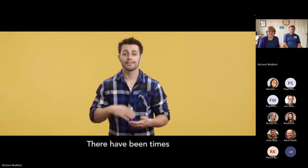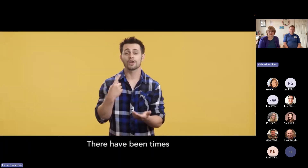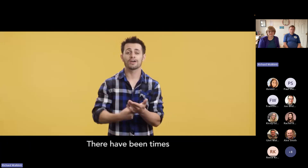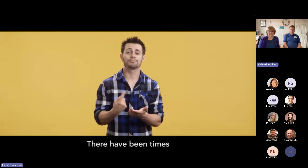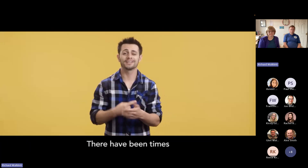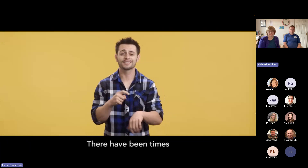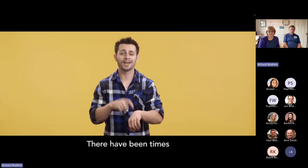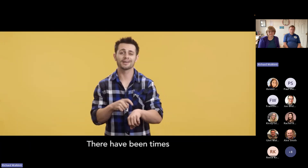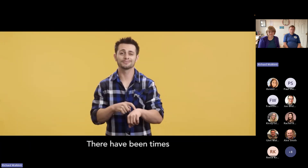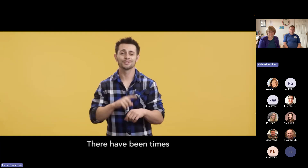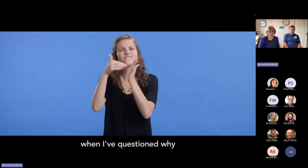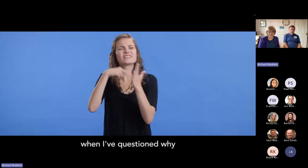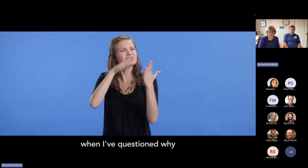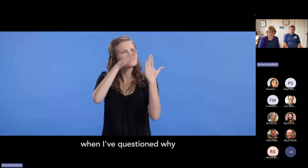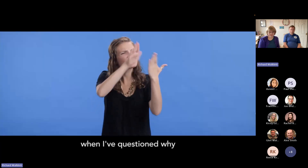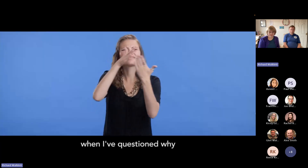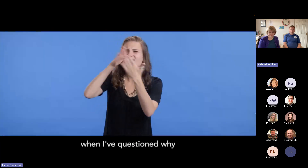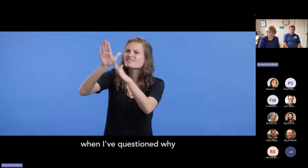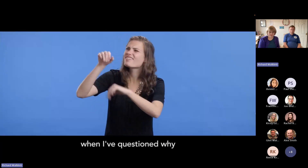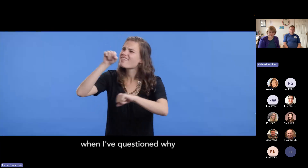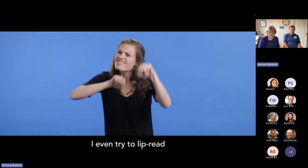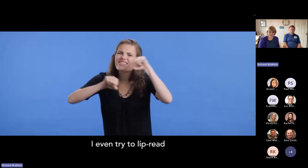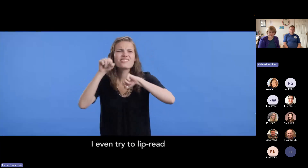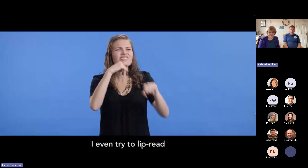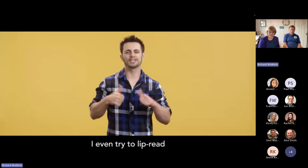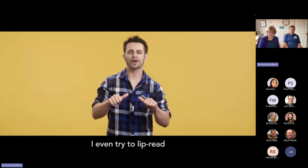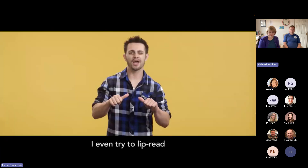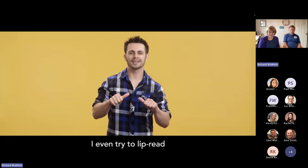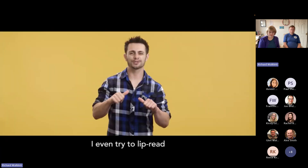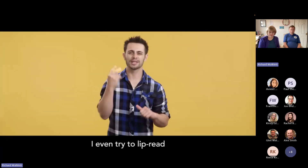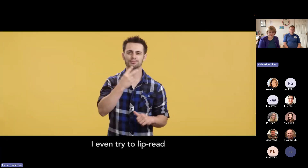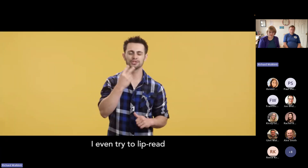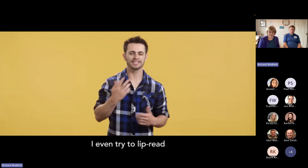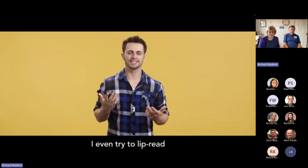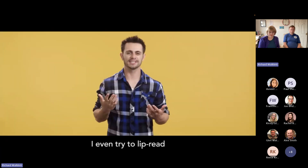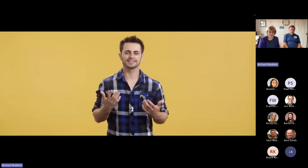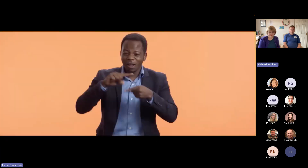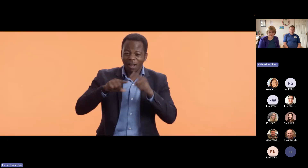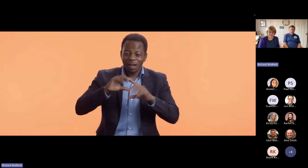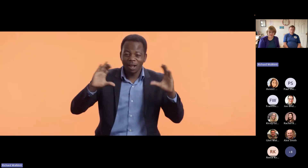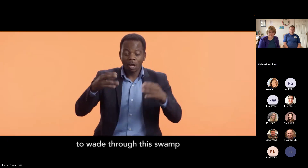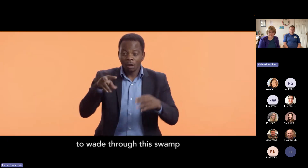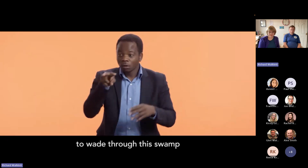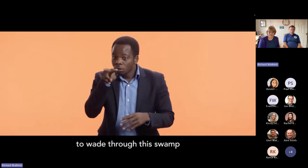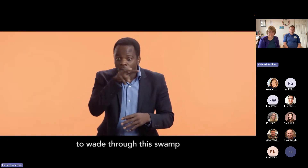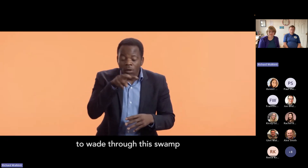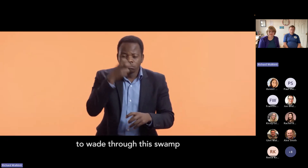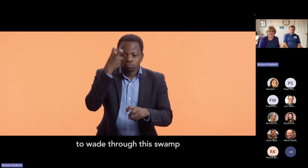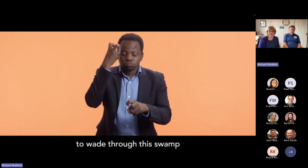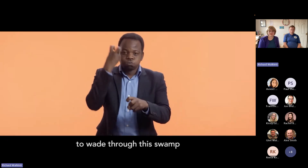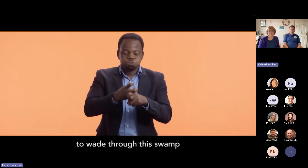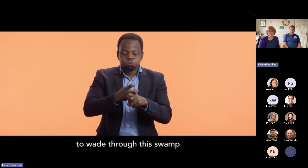There have been times when I've questioned why I even tried to read. The way we did is